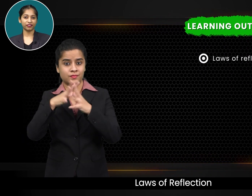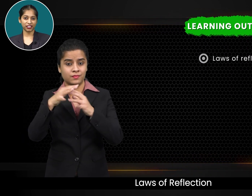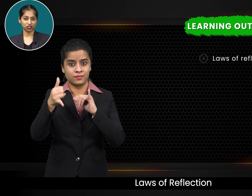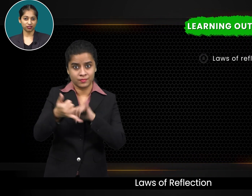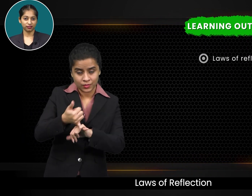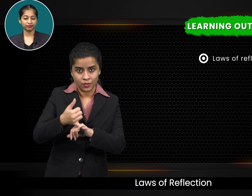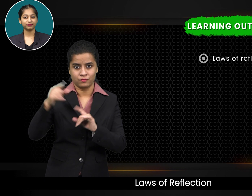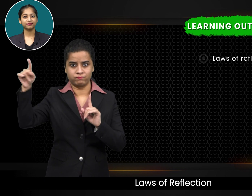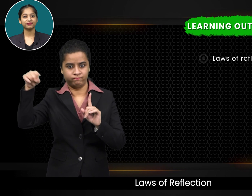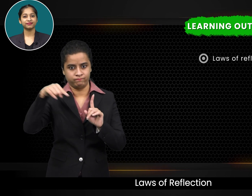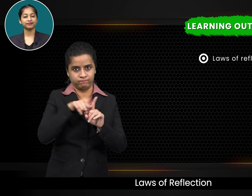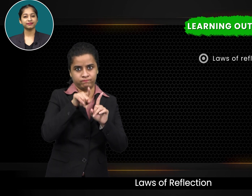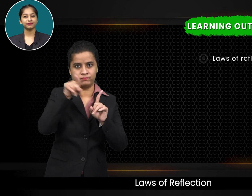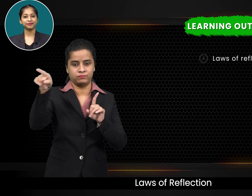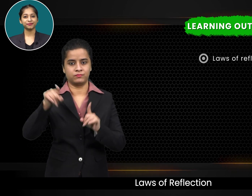of reflection,